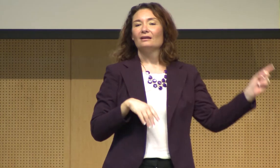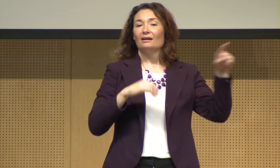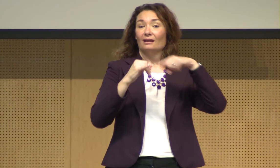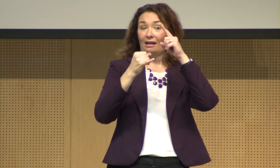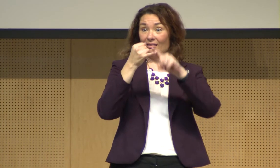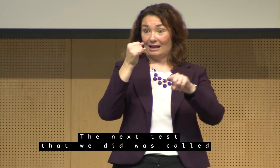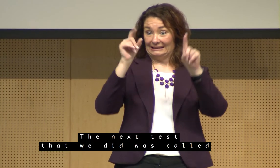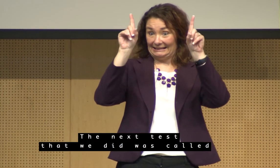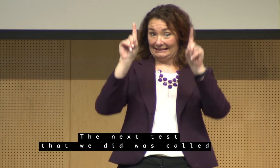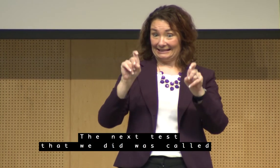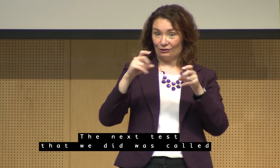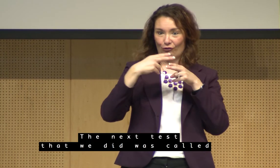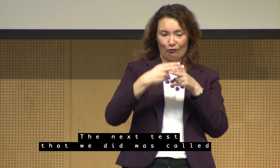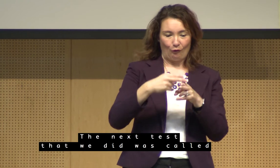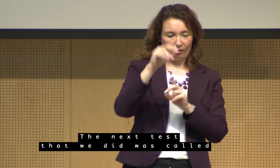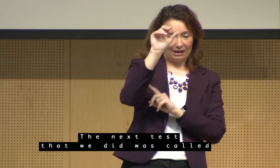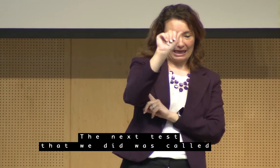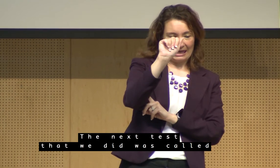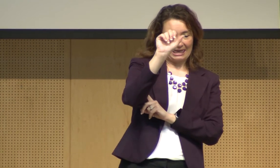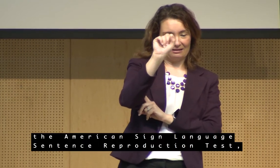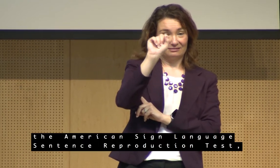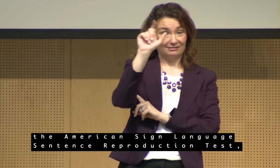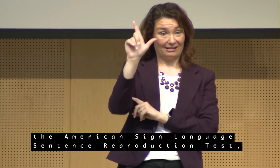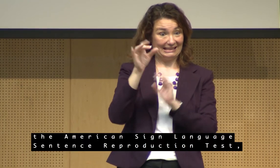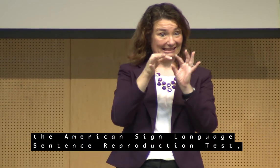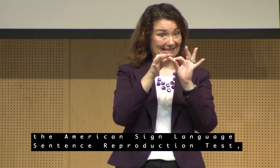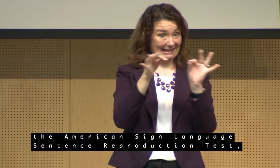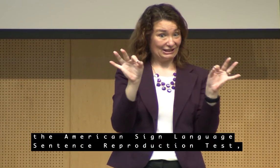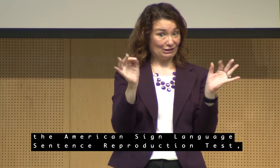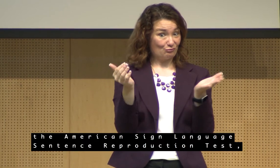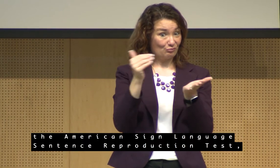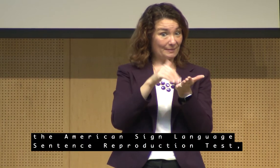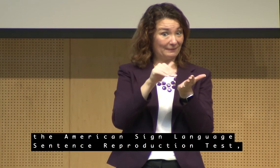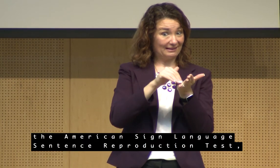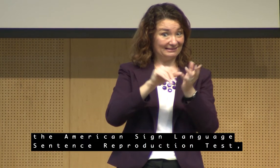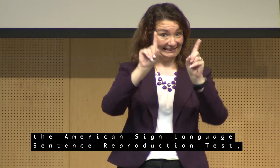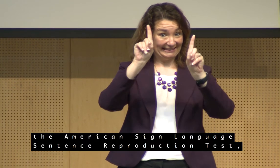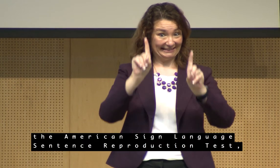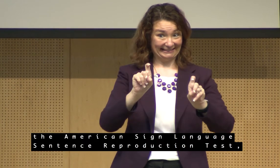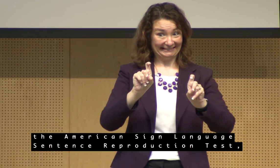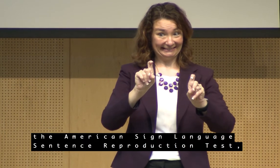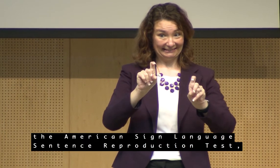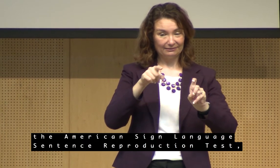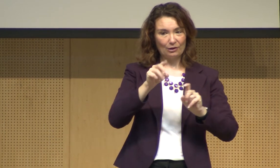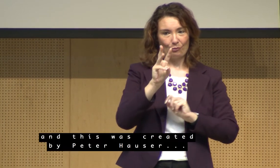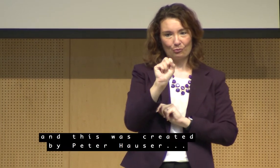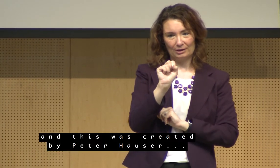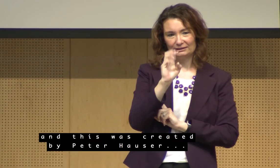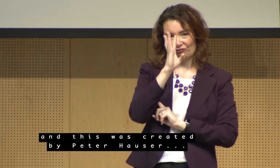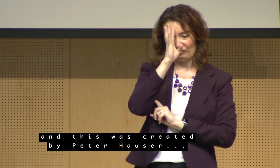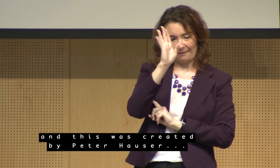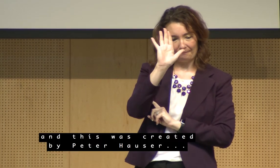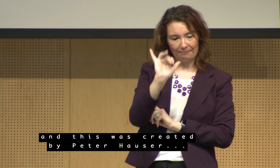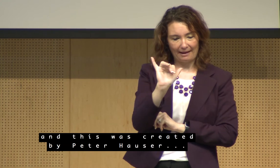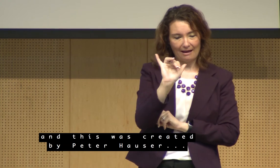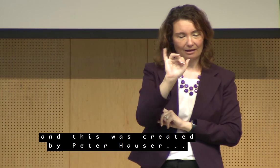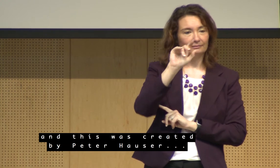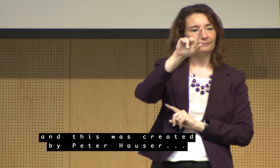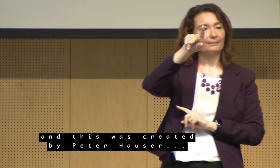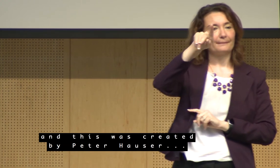The next test that we did was called the American Sign Language Sentence Reproduction Test. And this was created by